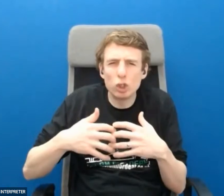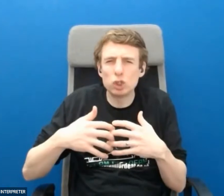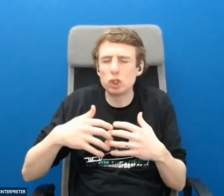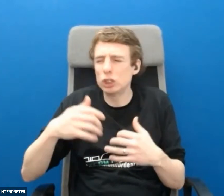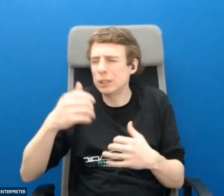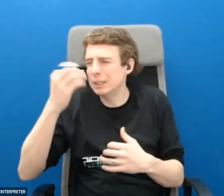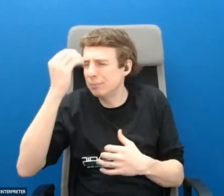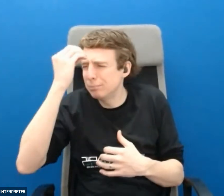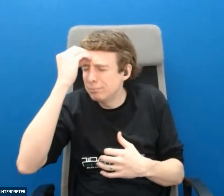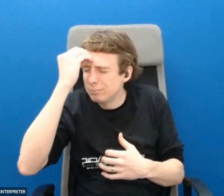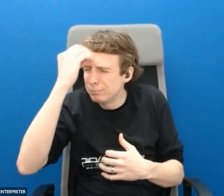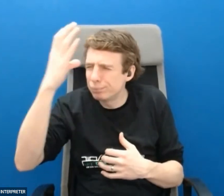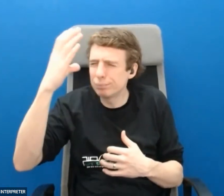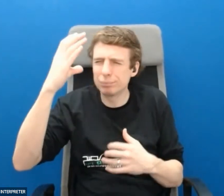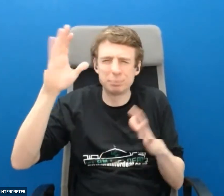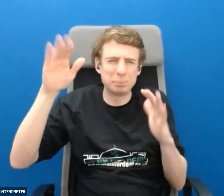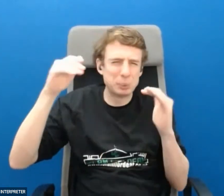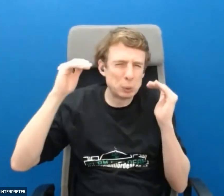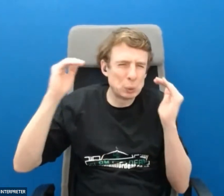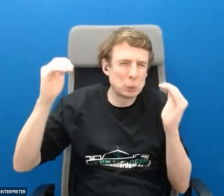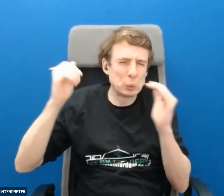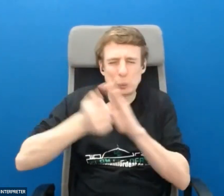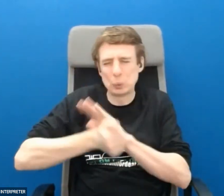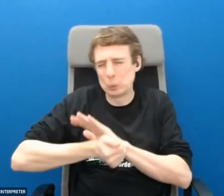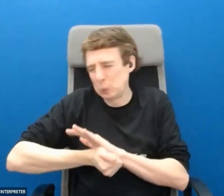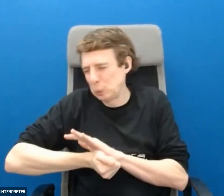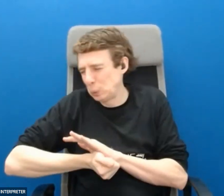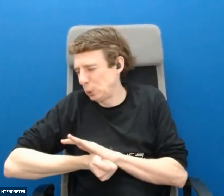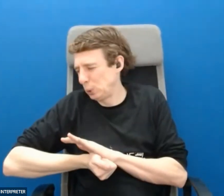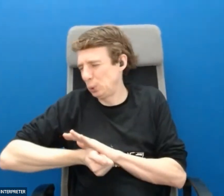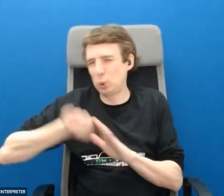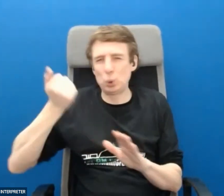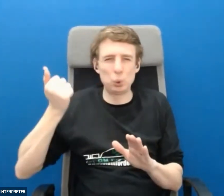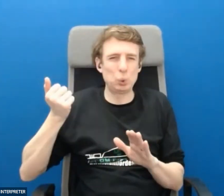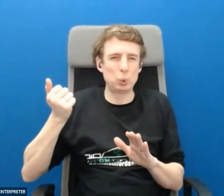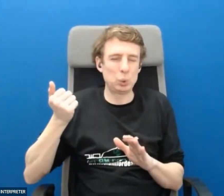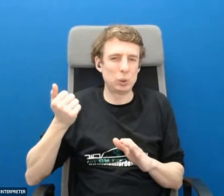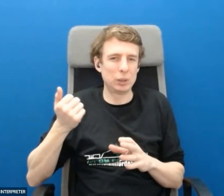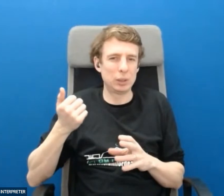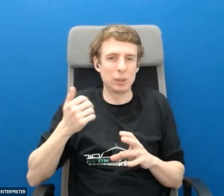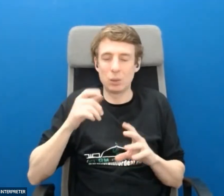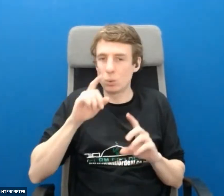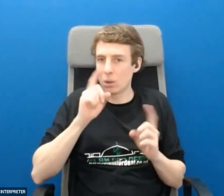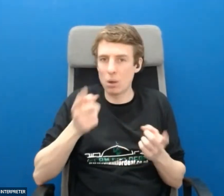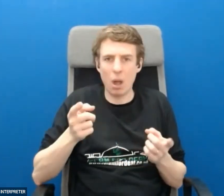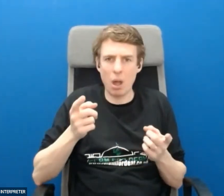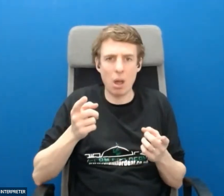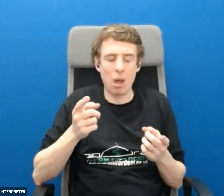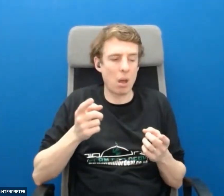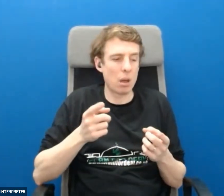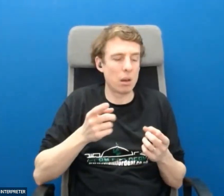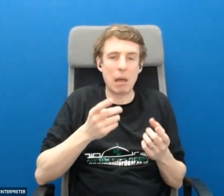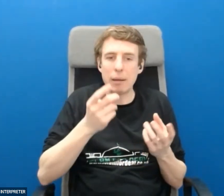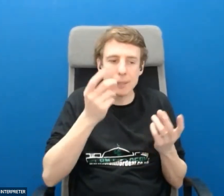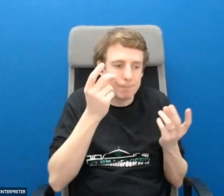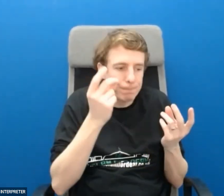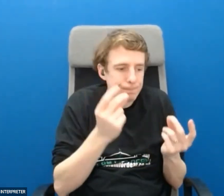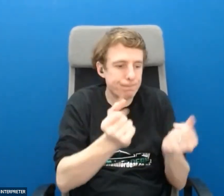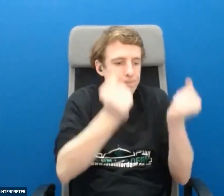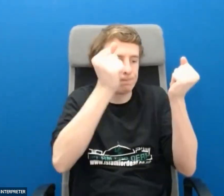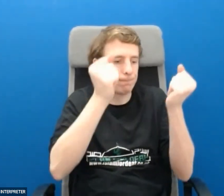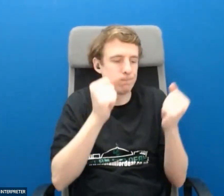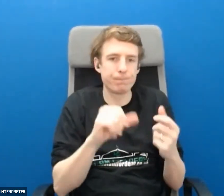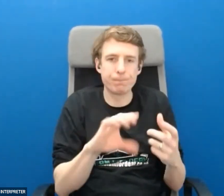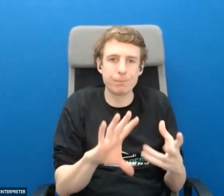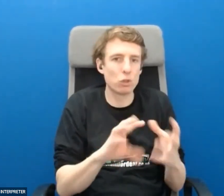of advancement, they will never be able to create something from nothing. And this is the challenge that Allah the